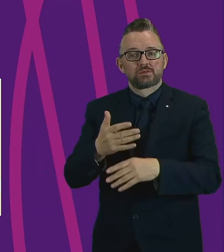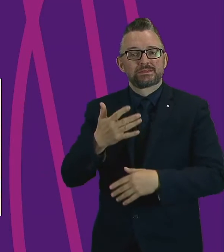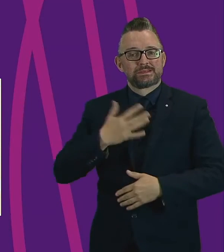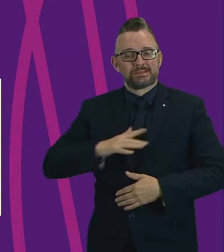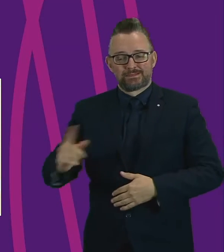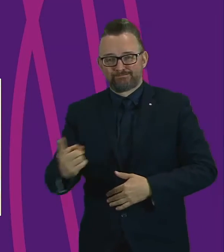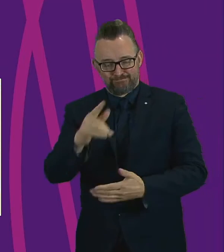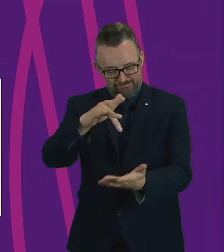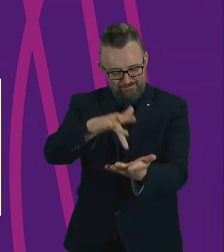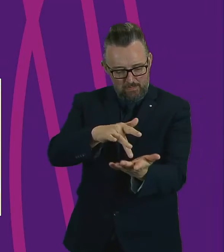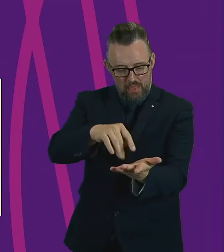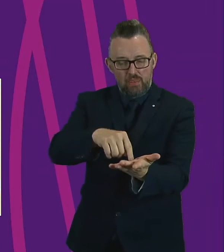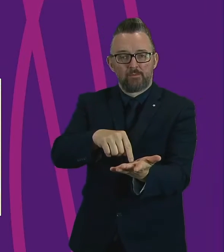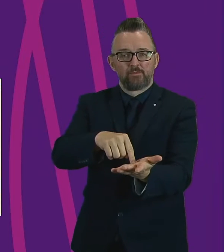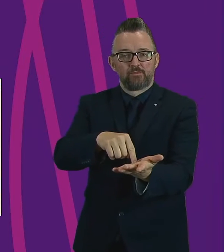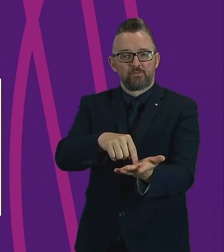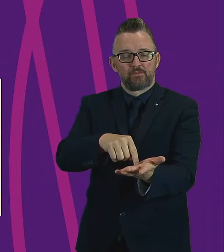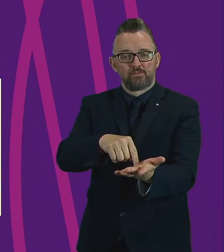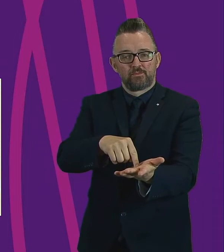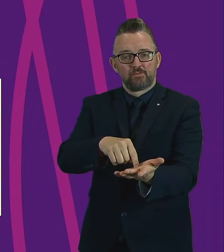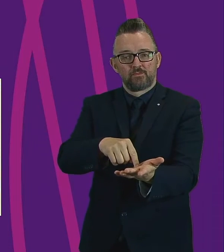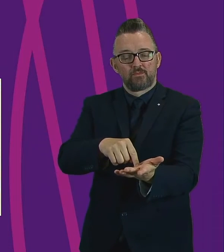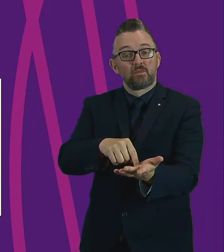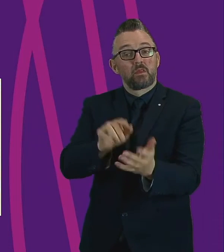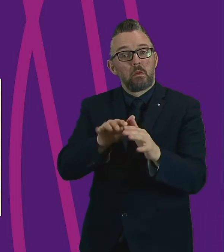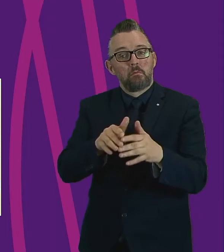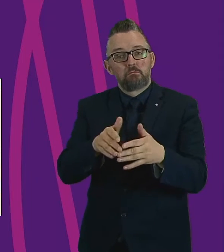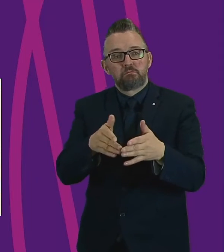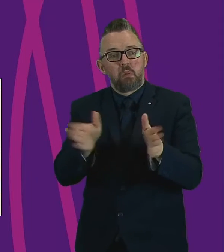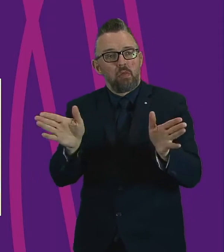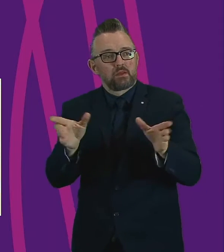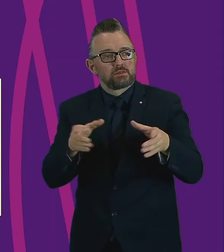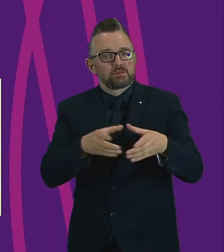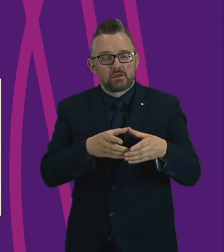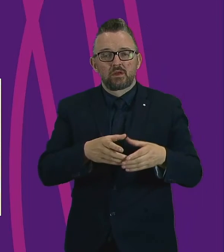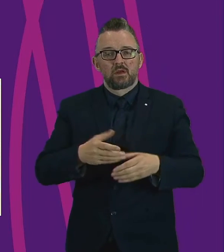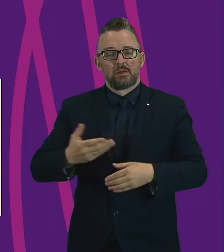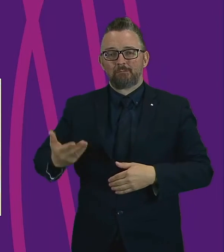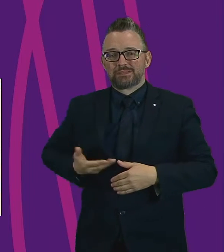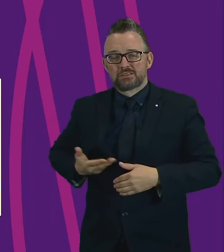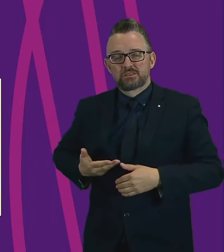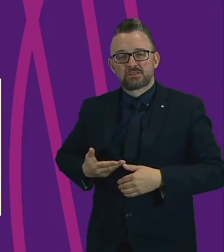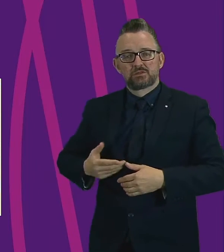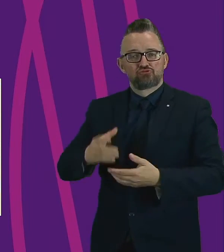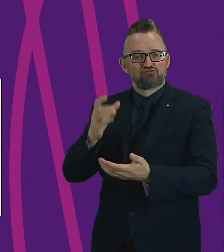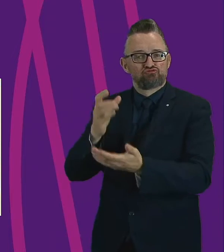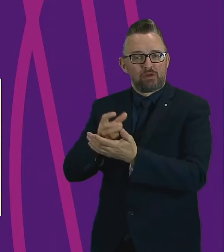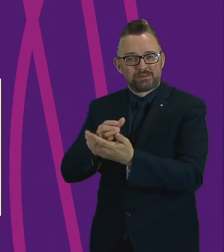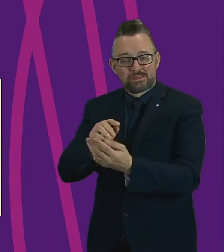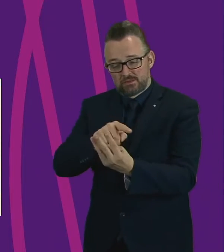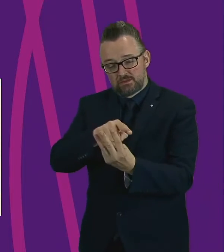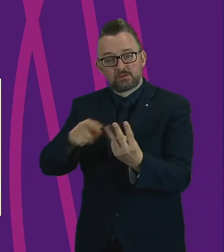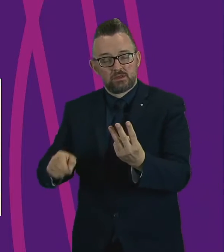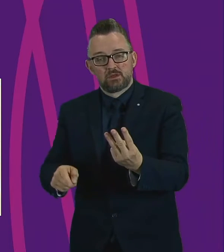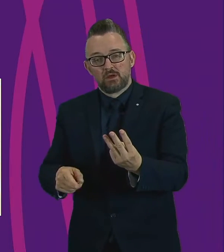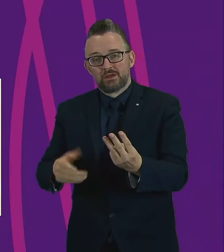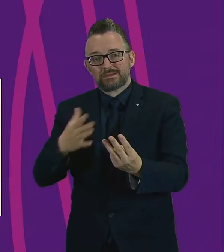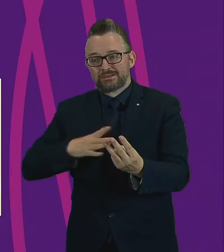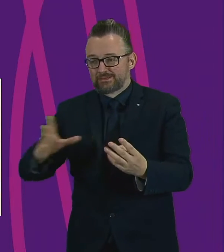our considerations. The public sector, businesses and the third sector all have a role to play in